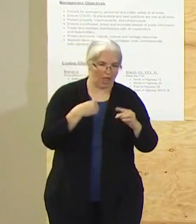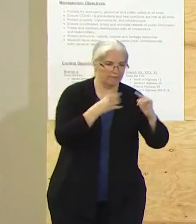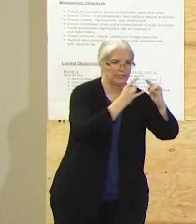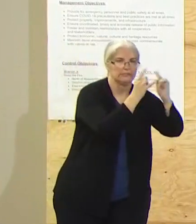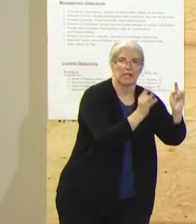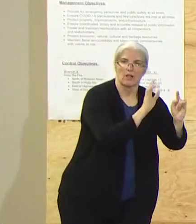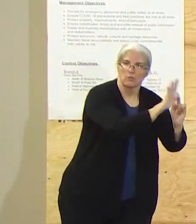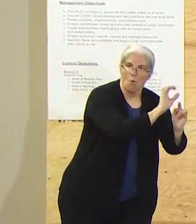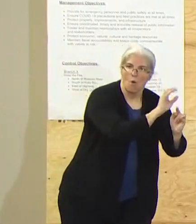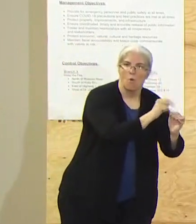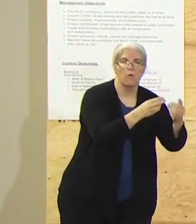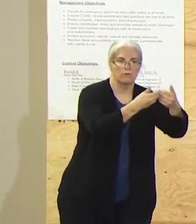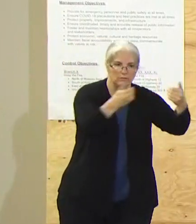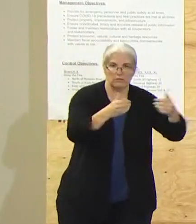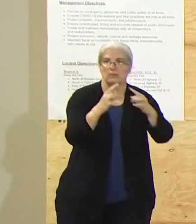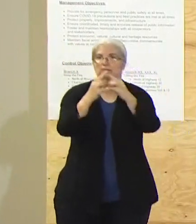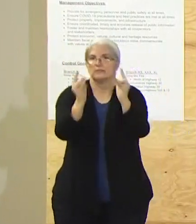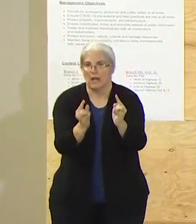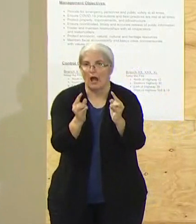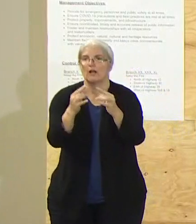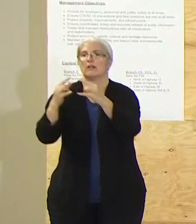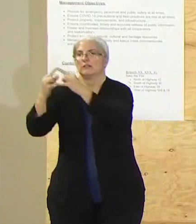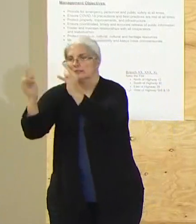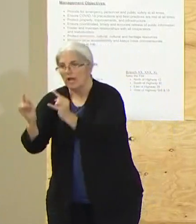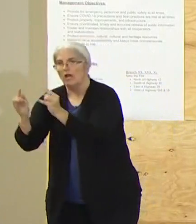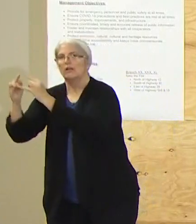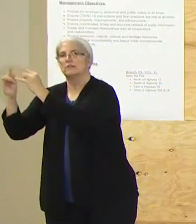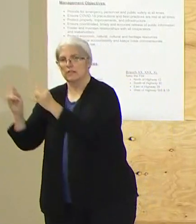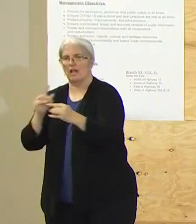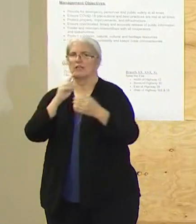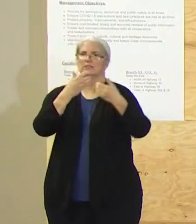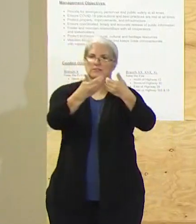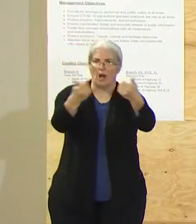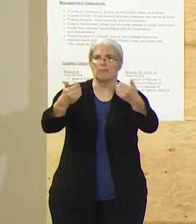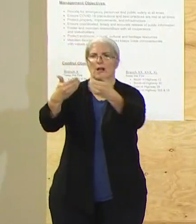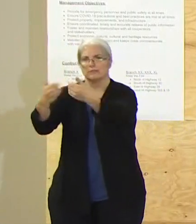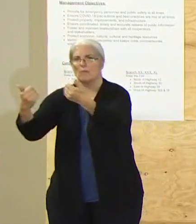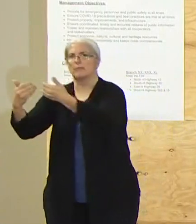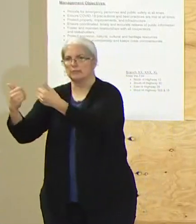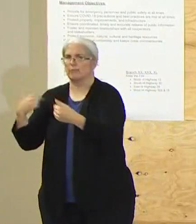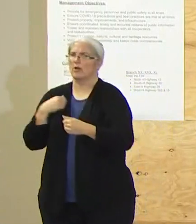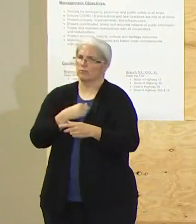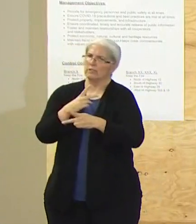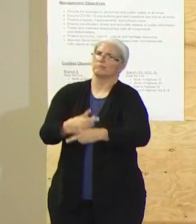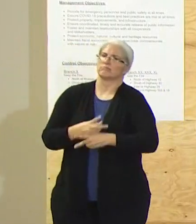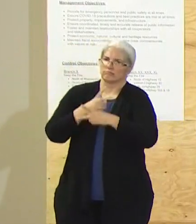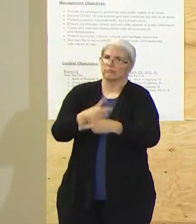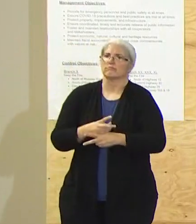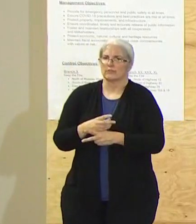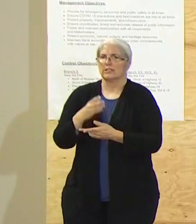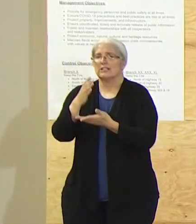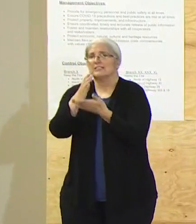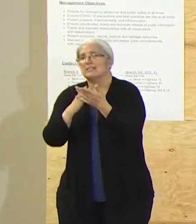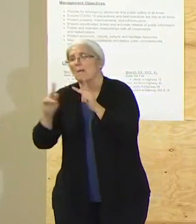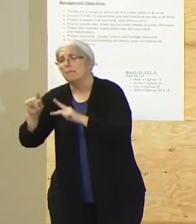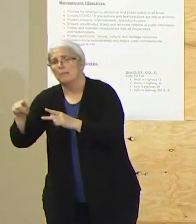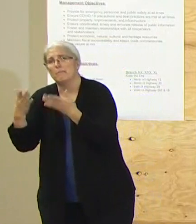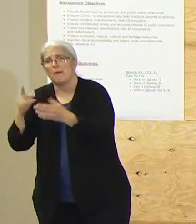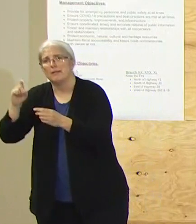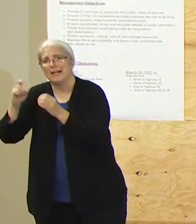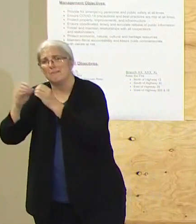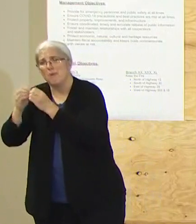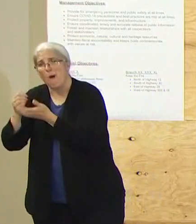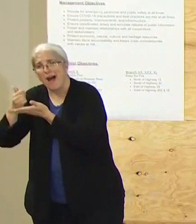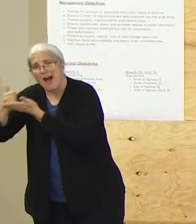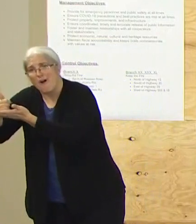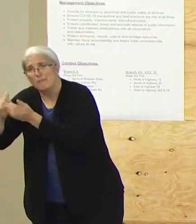separate cohort areas if people are otherwise in need of more medical assistance. All of that part and parcel of the